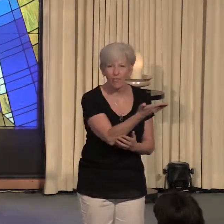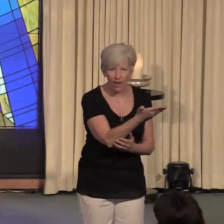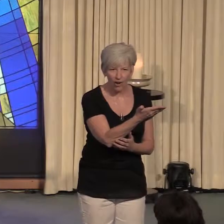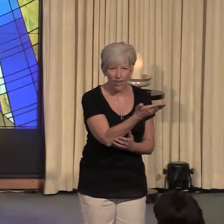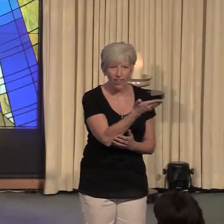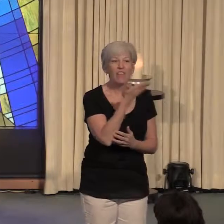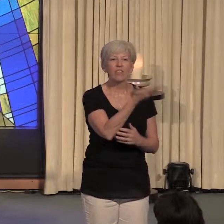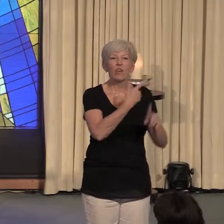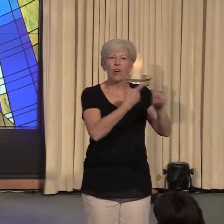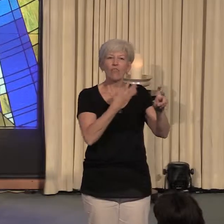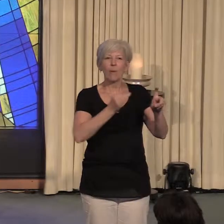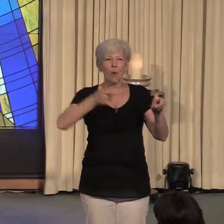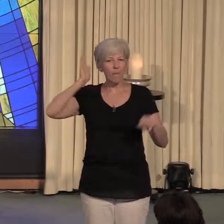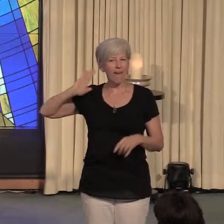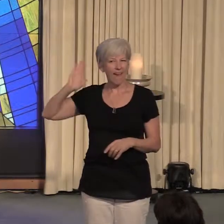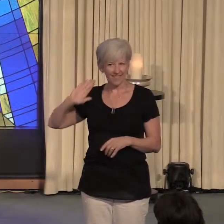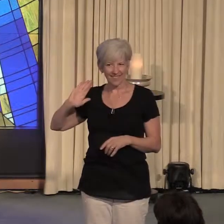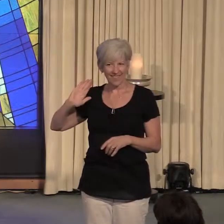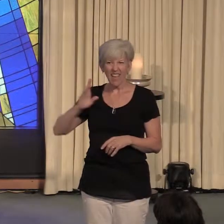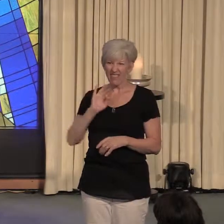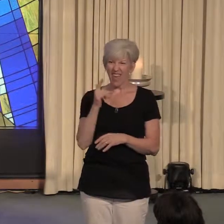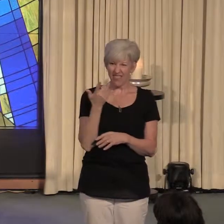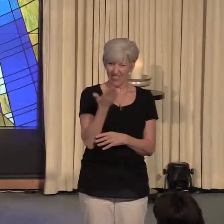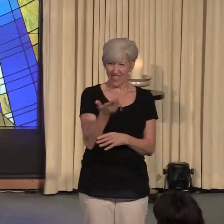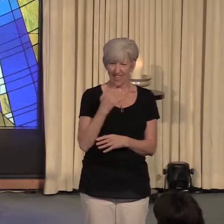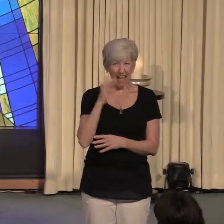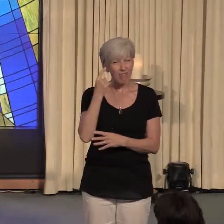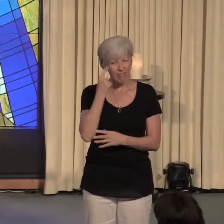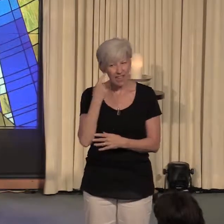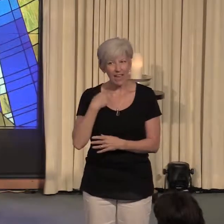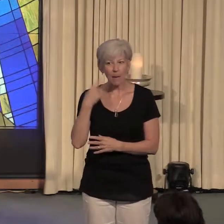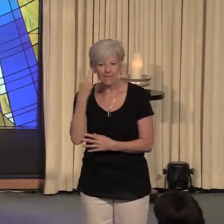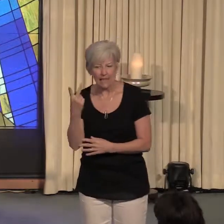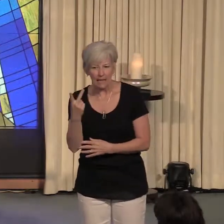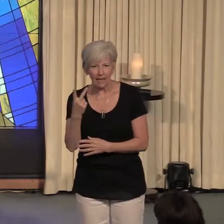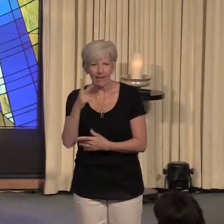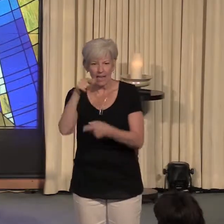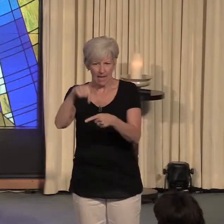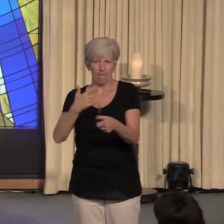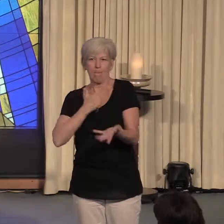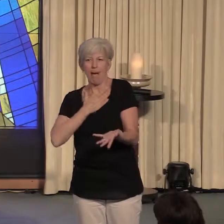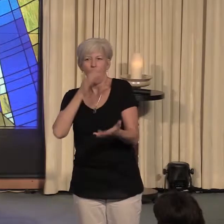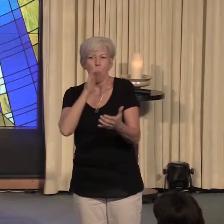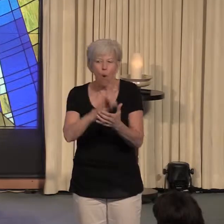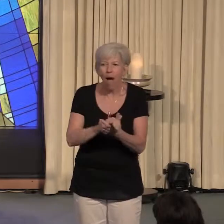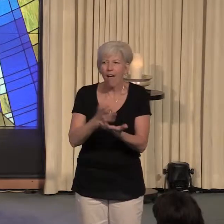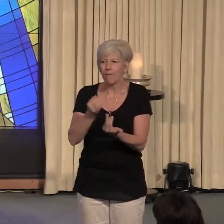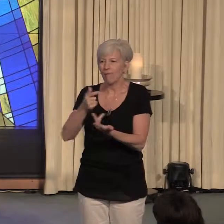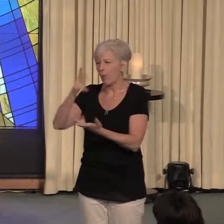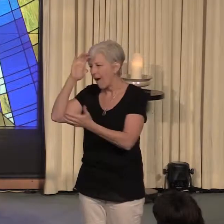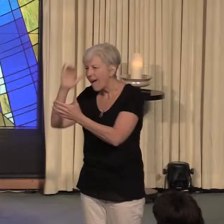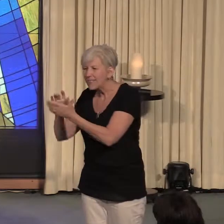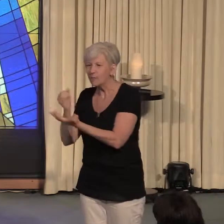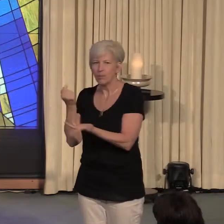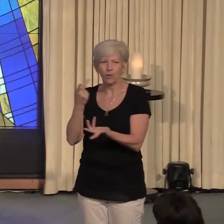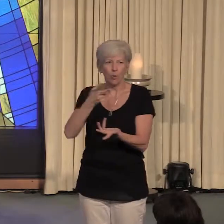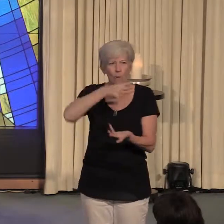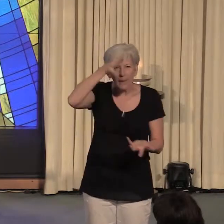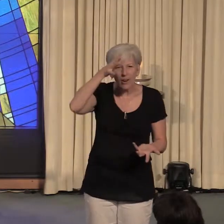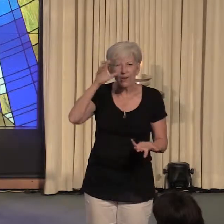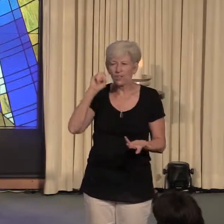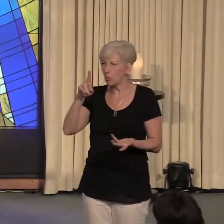past. That thing I think I'm seeing in my wife or my husband or my parents or my kids, it's not